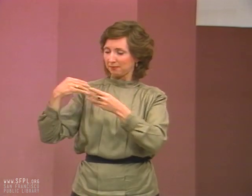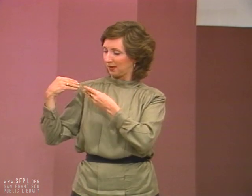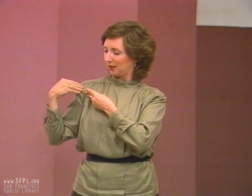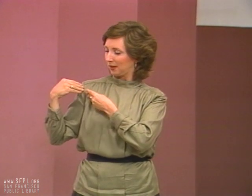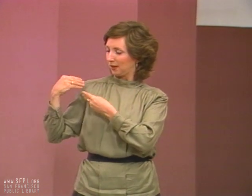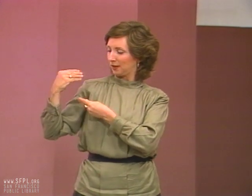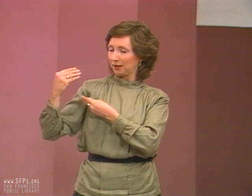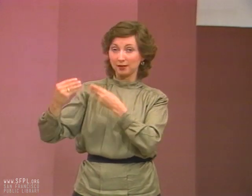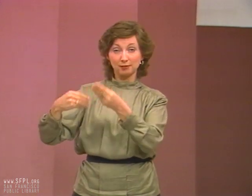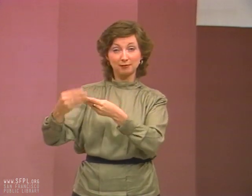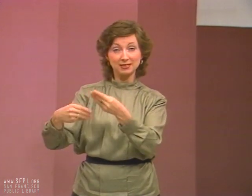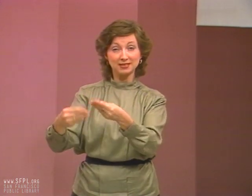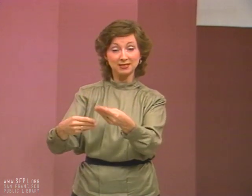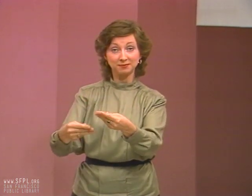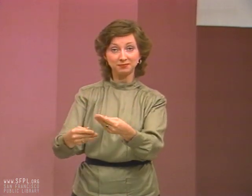have a common heritage.